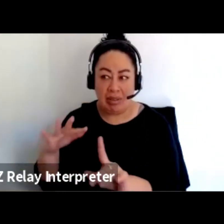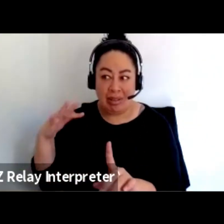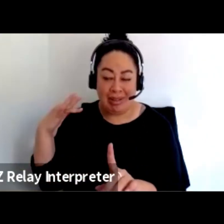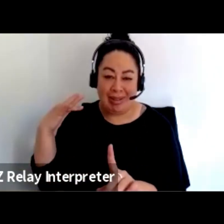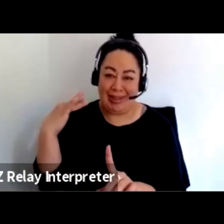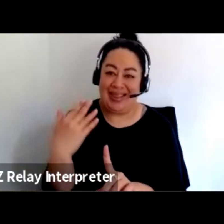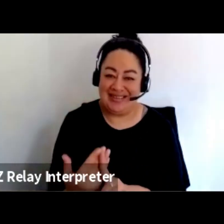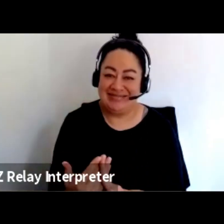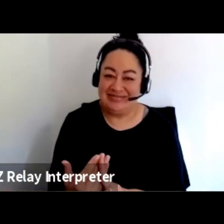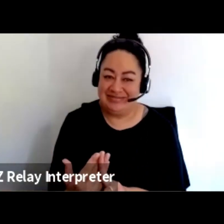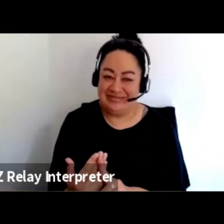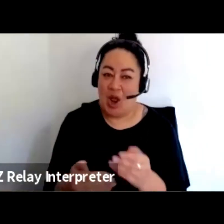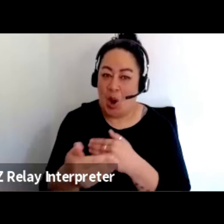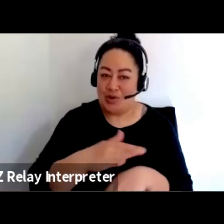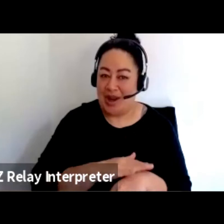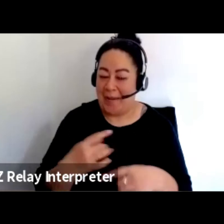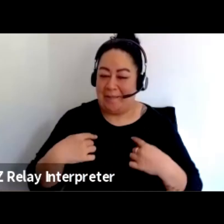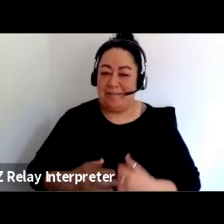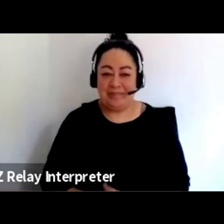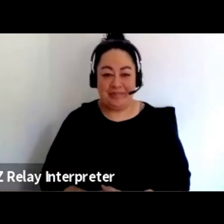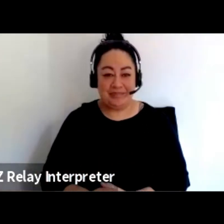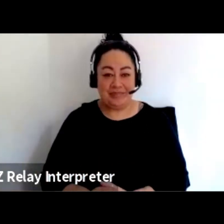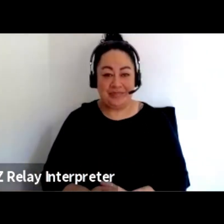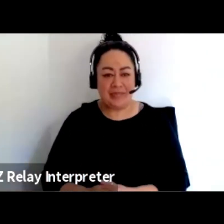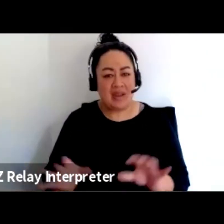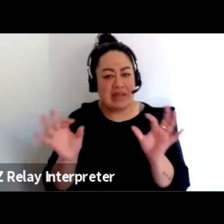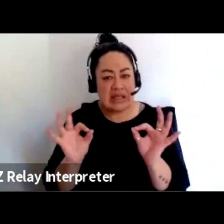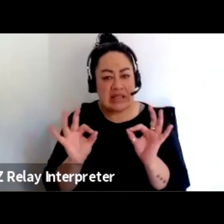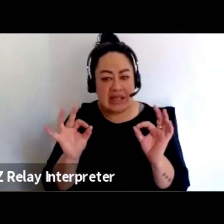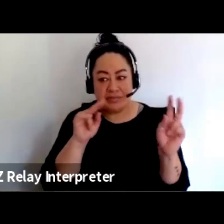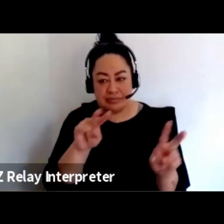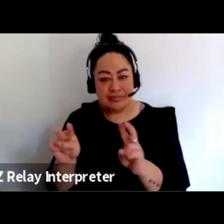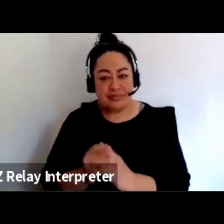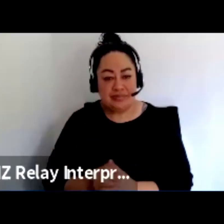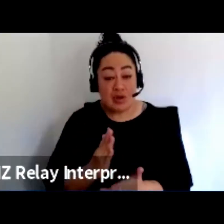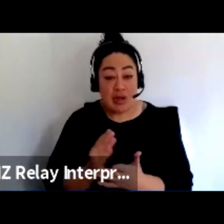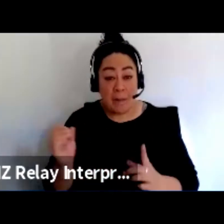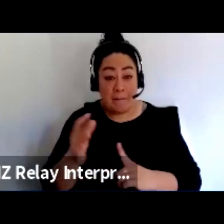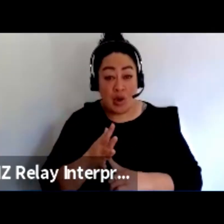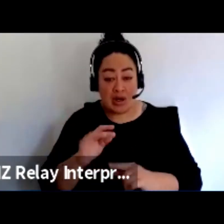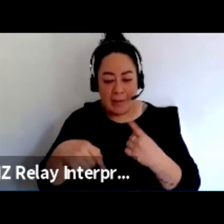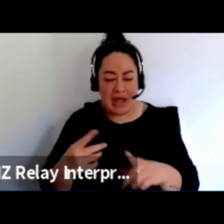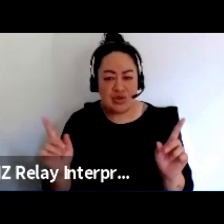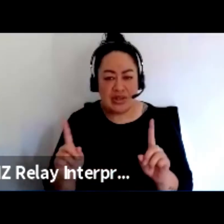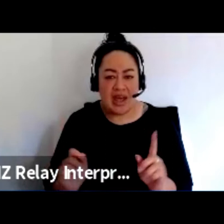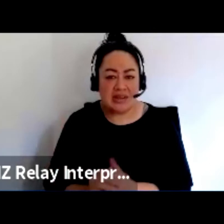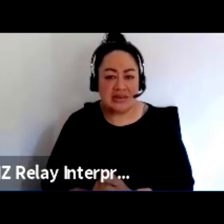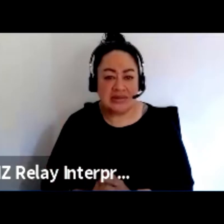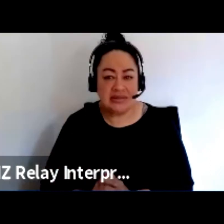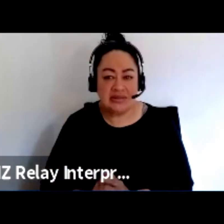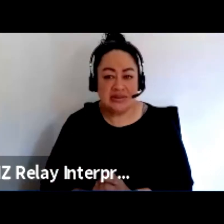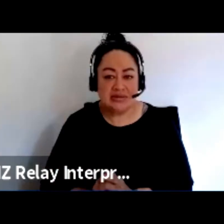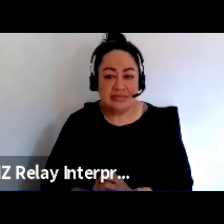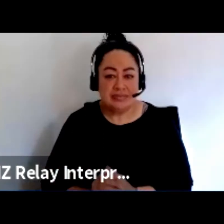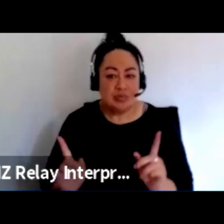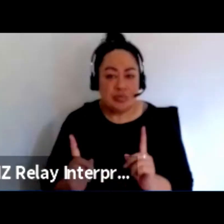long. But yeah, it's awesome. What was really important about today is all of you